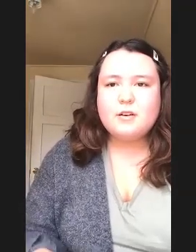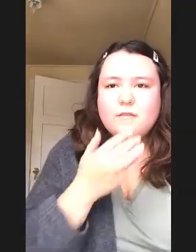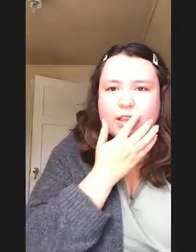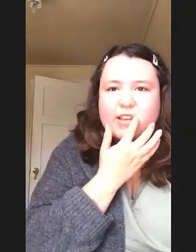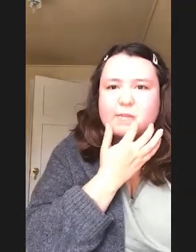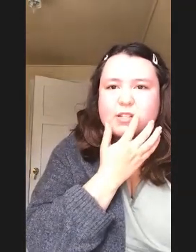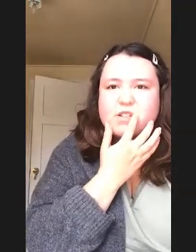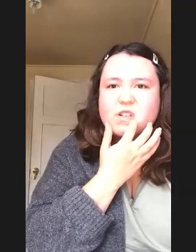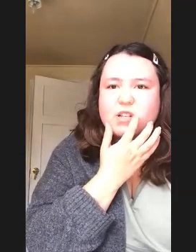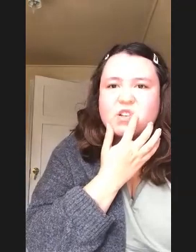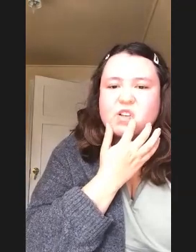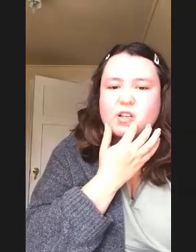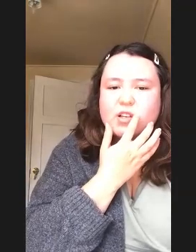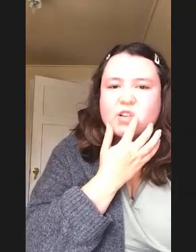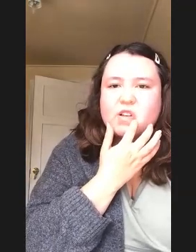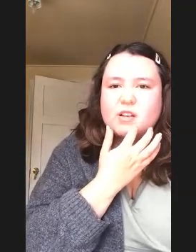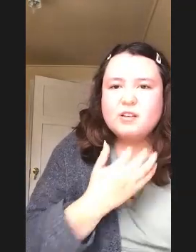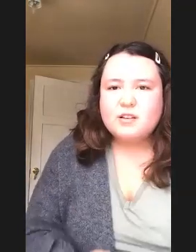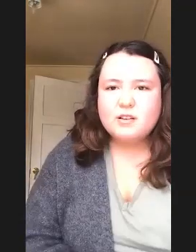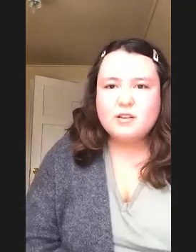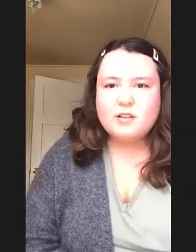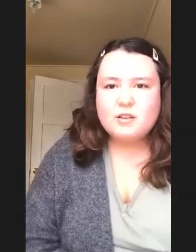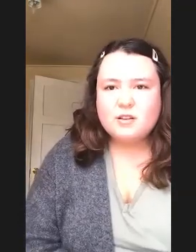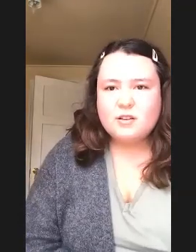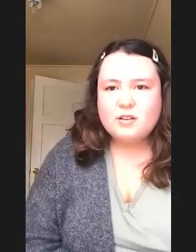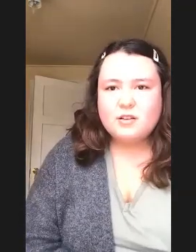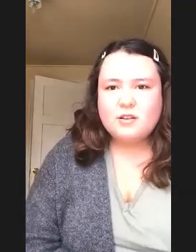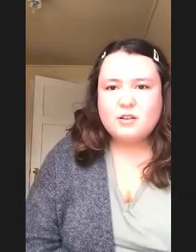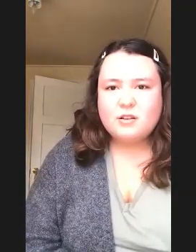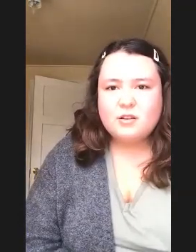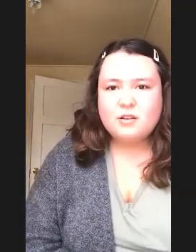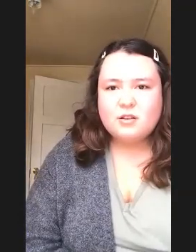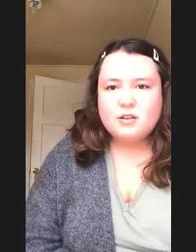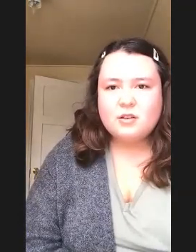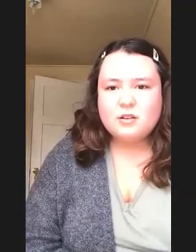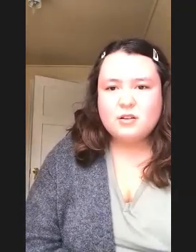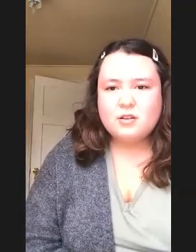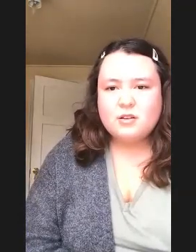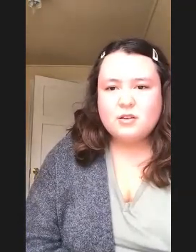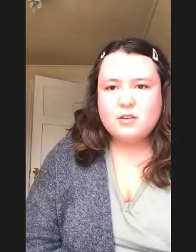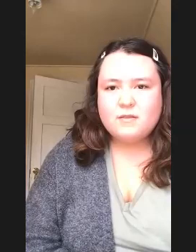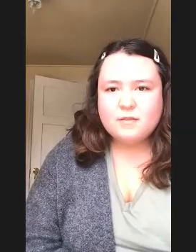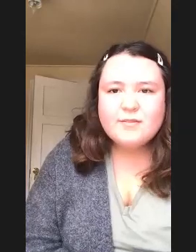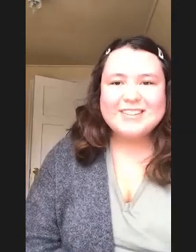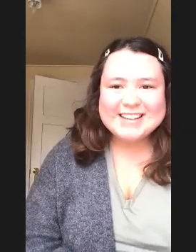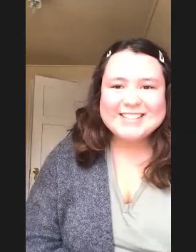for the image. I'll look for a chart and I will post it in the chat. Nice.